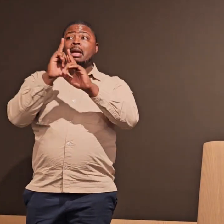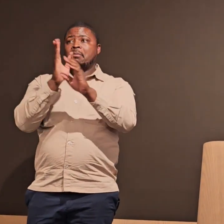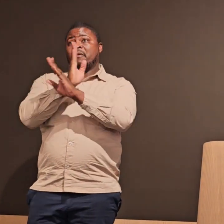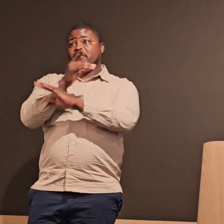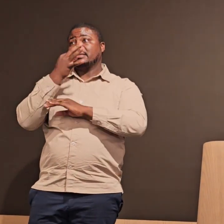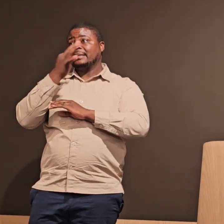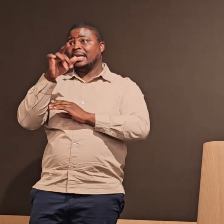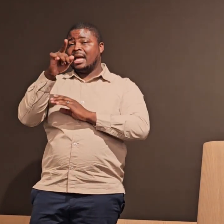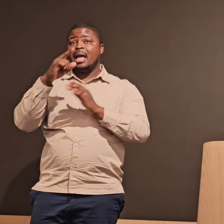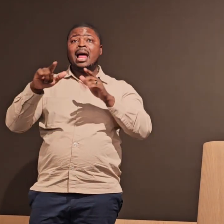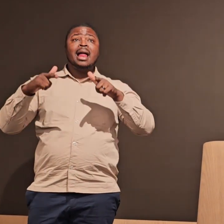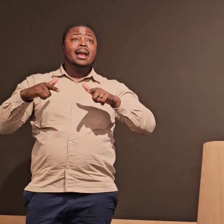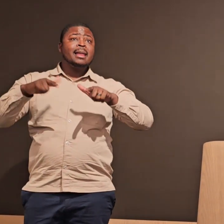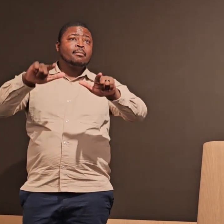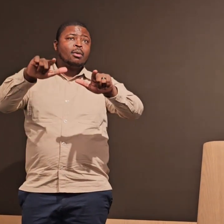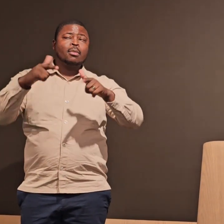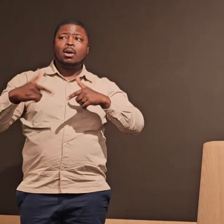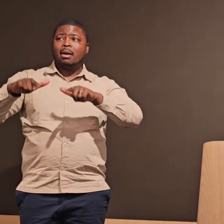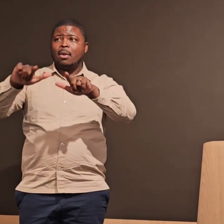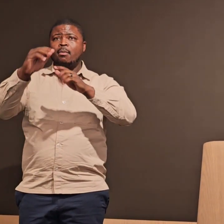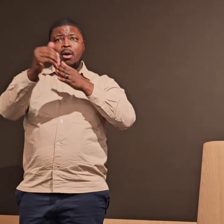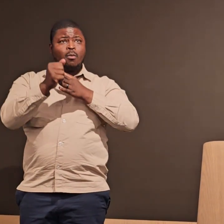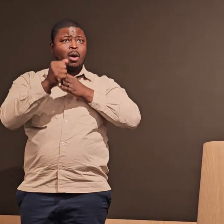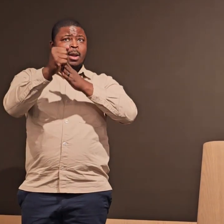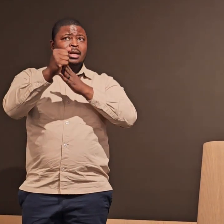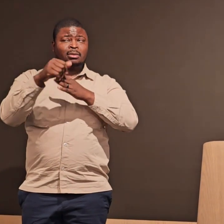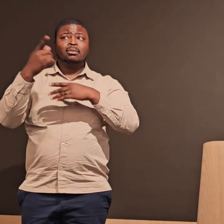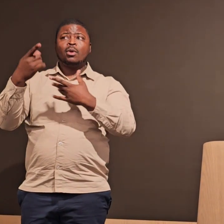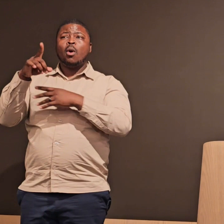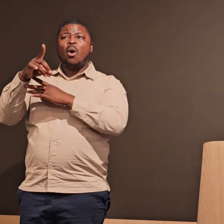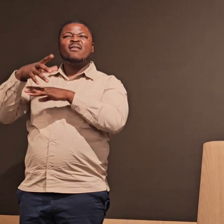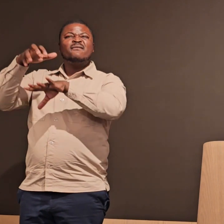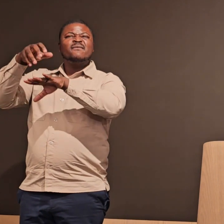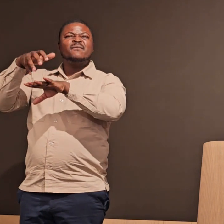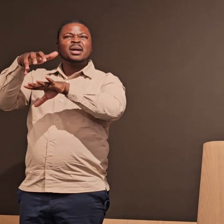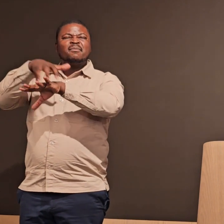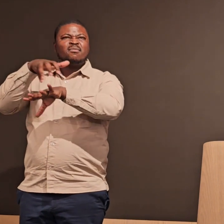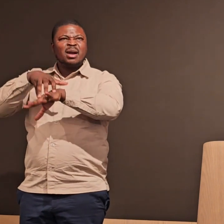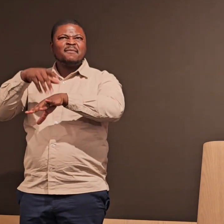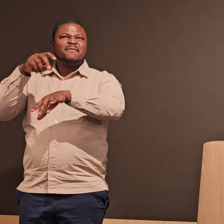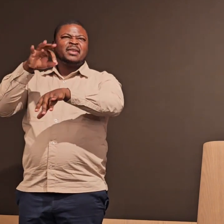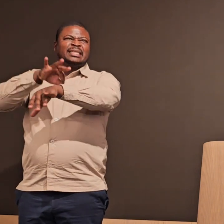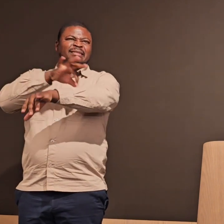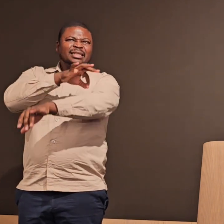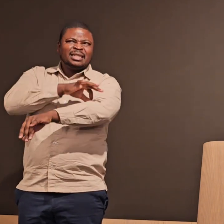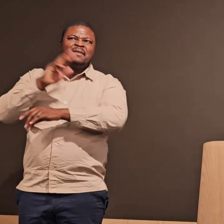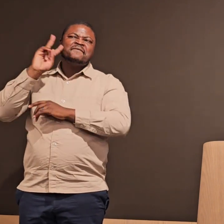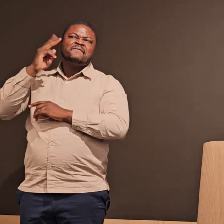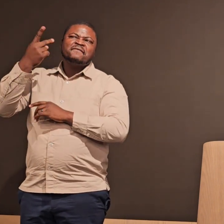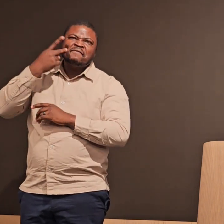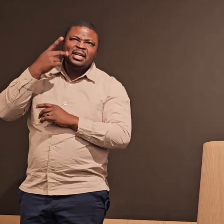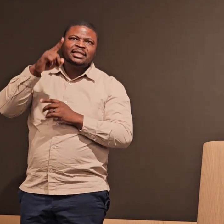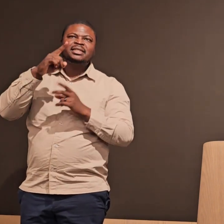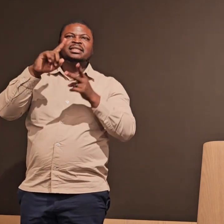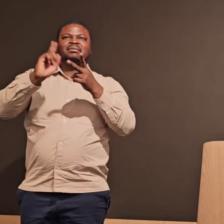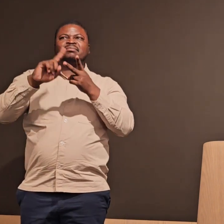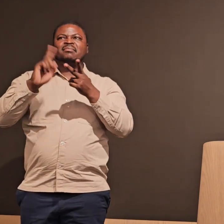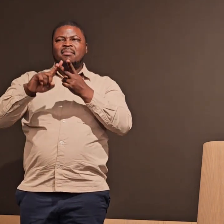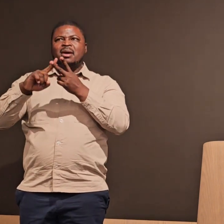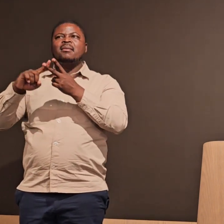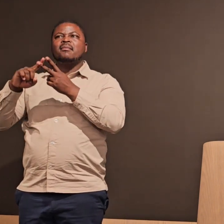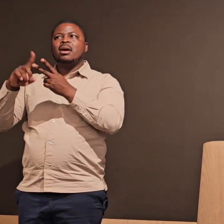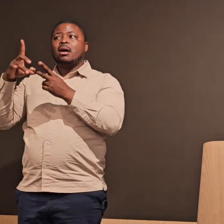in the production of several commodities, with the exception of vegetables, which was led by Gauteng, as well as